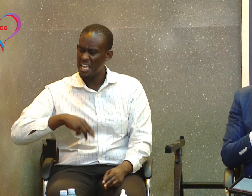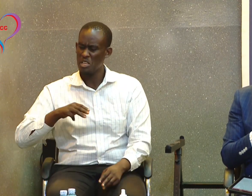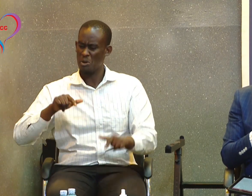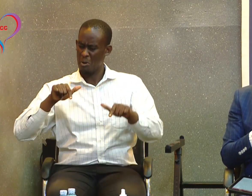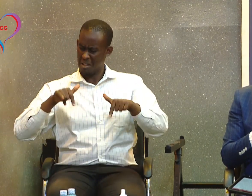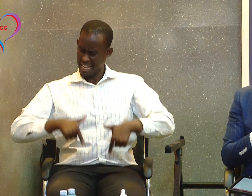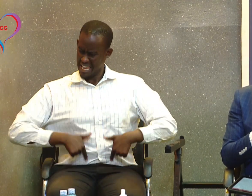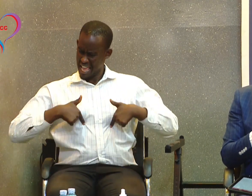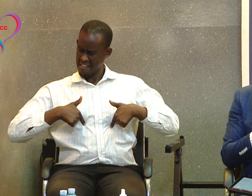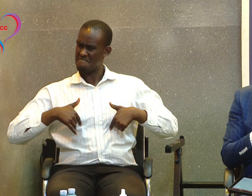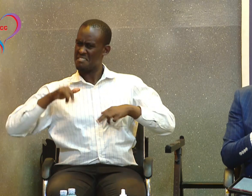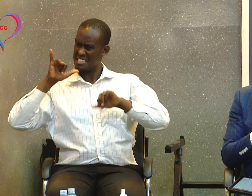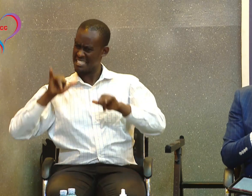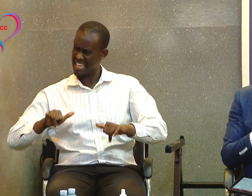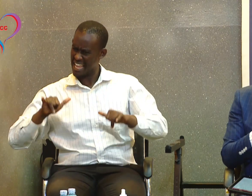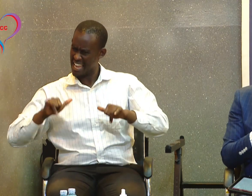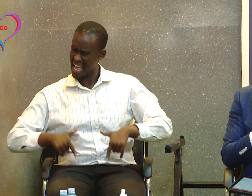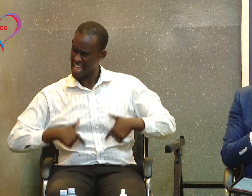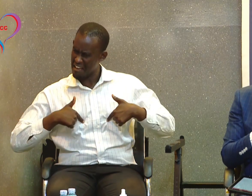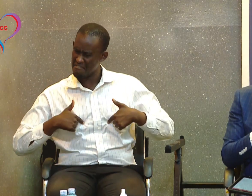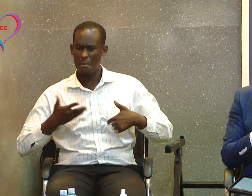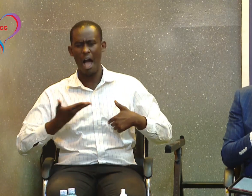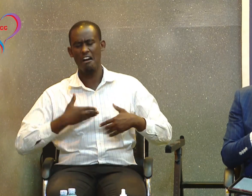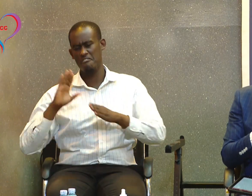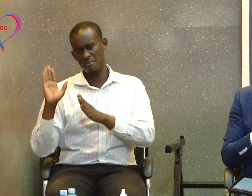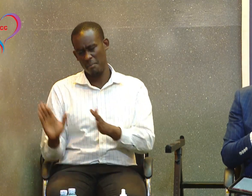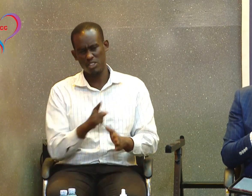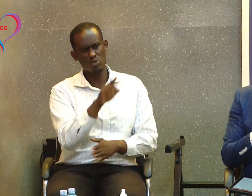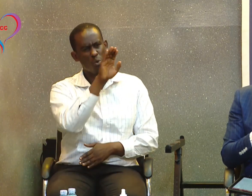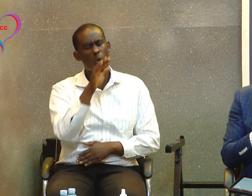Why do you wake up in the morning? What